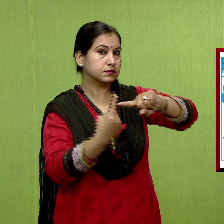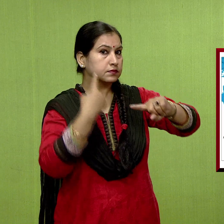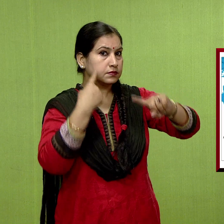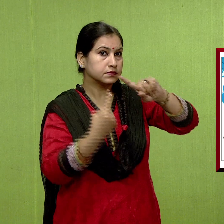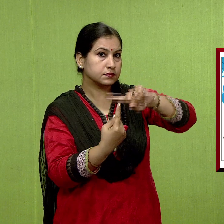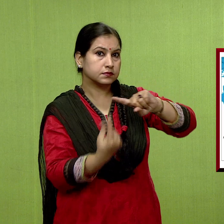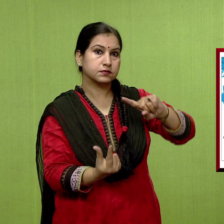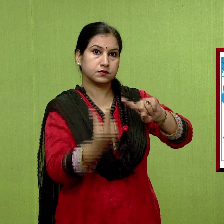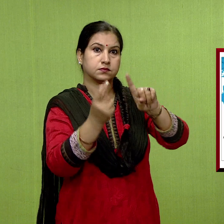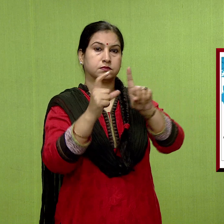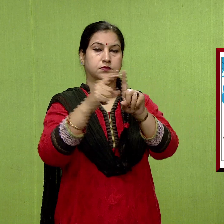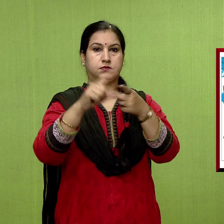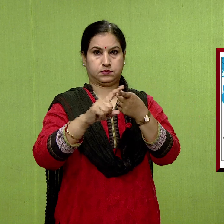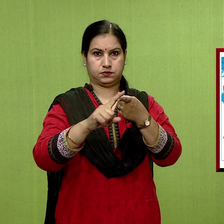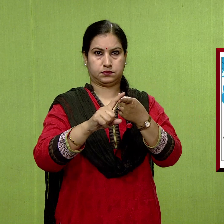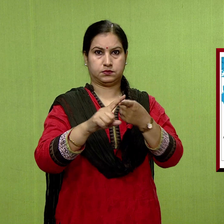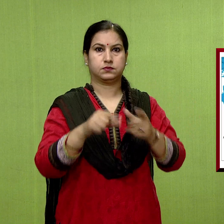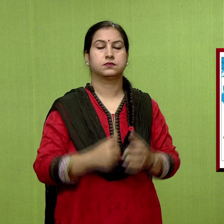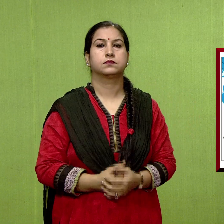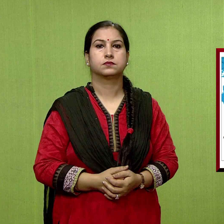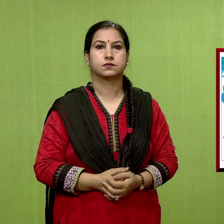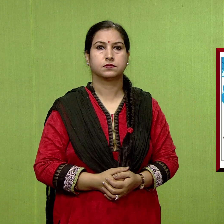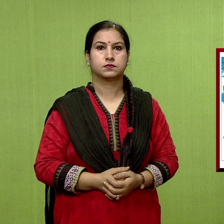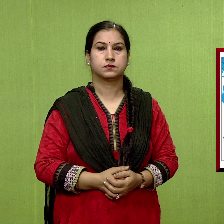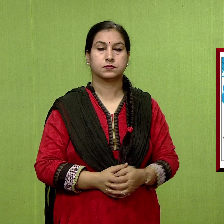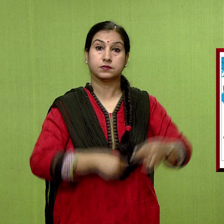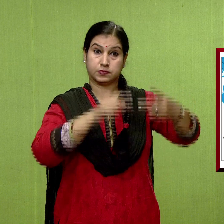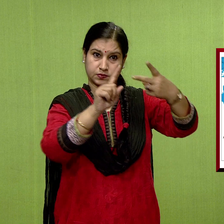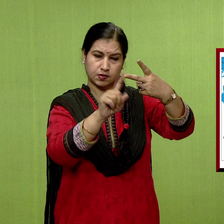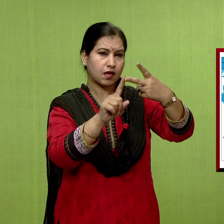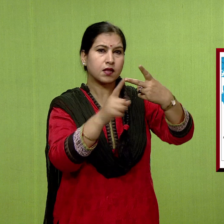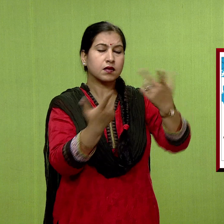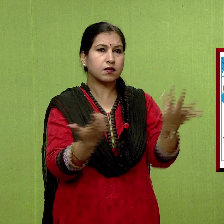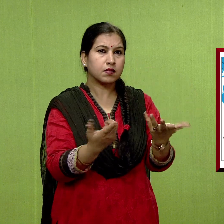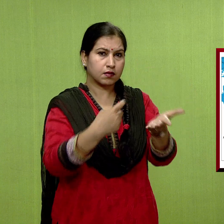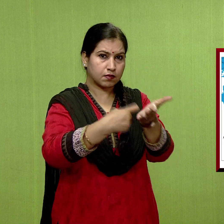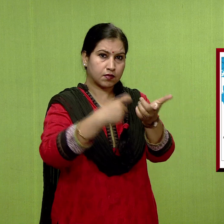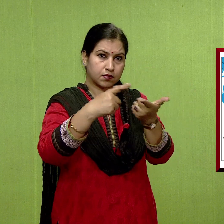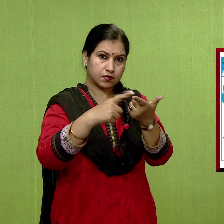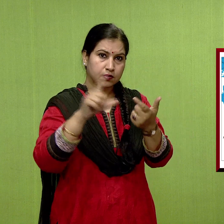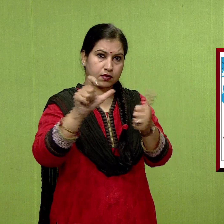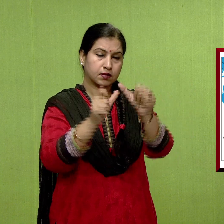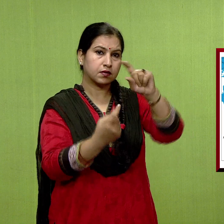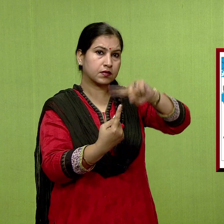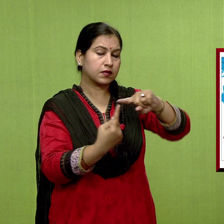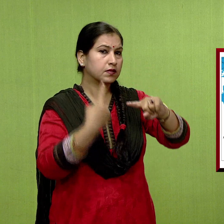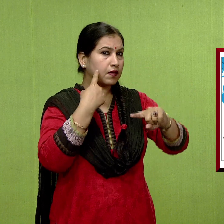And the second type of location, its name is relative location.